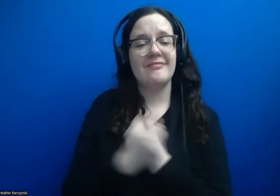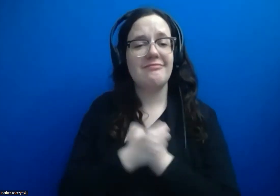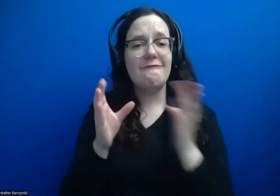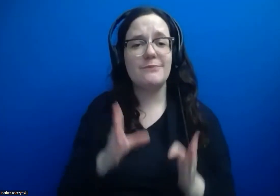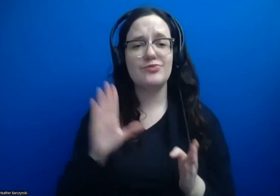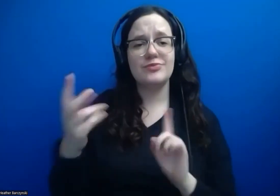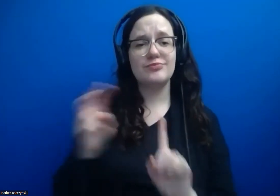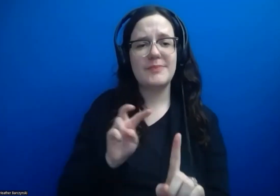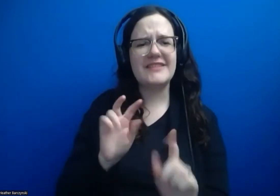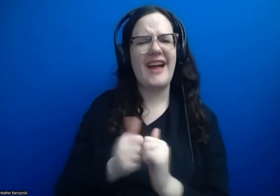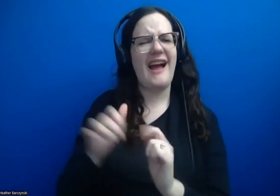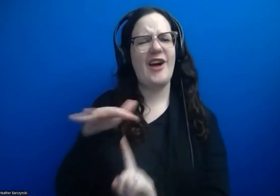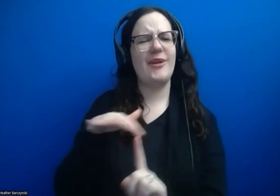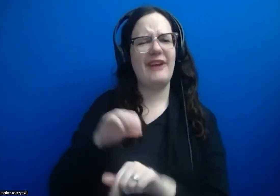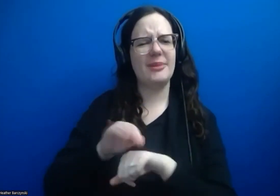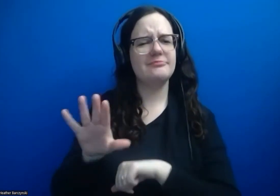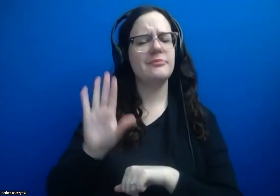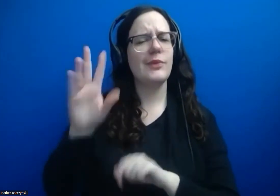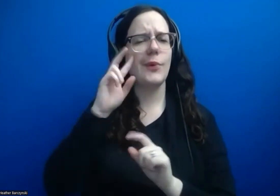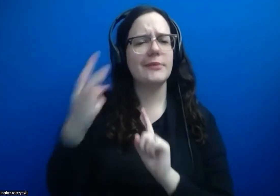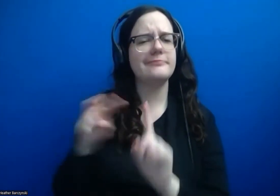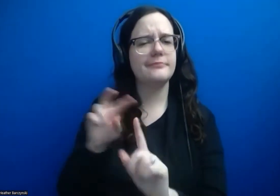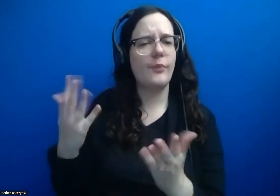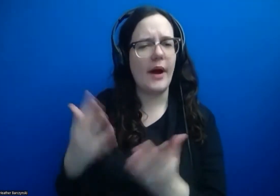did the environment play into it? What was your viewpoint?